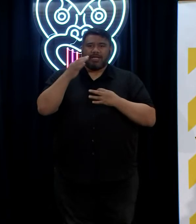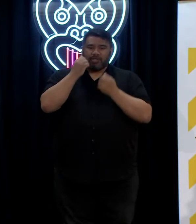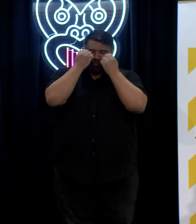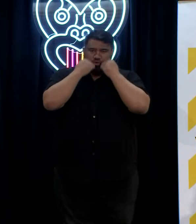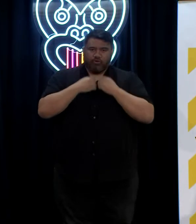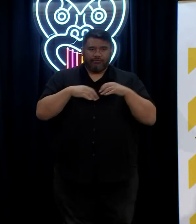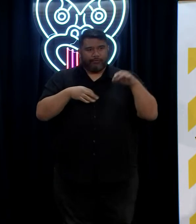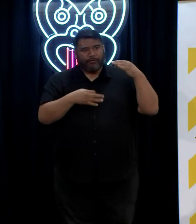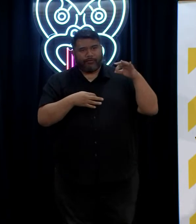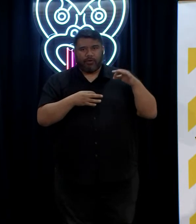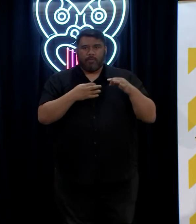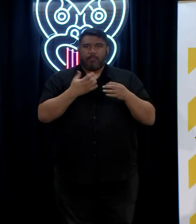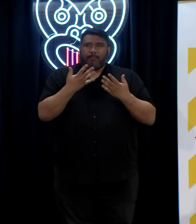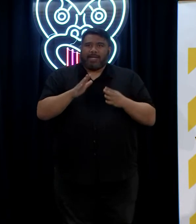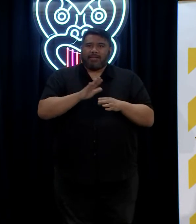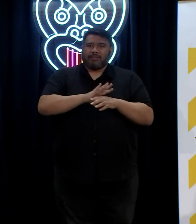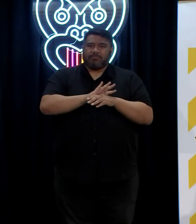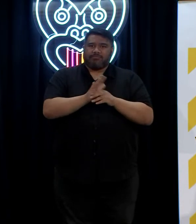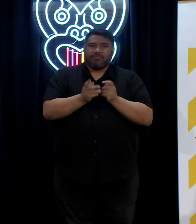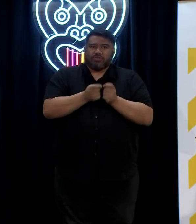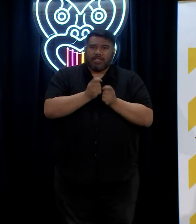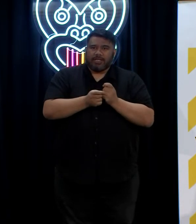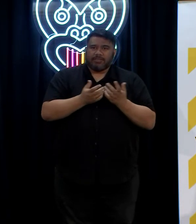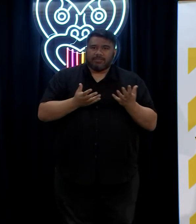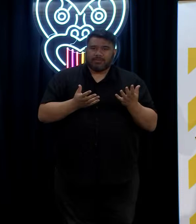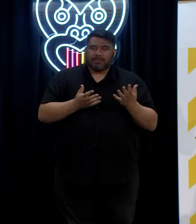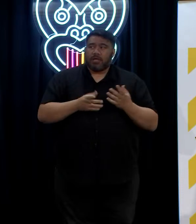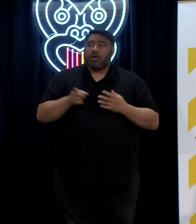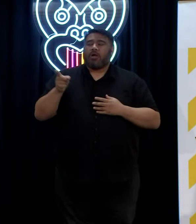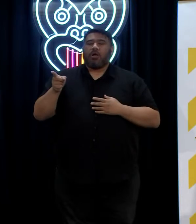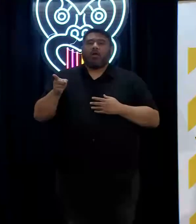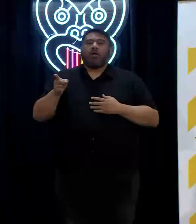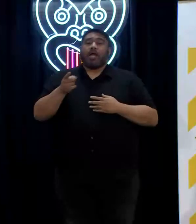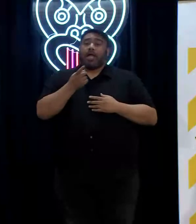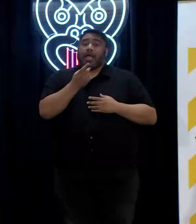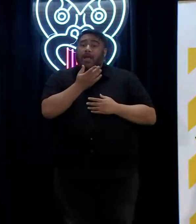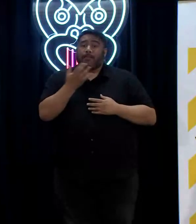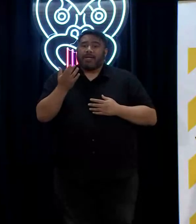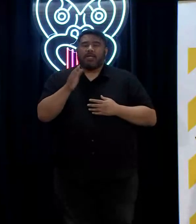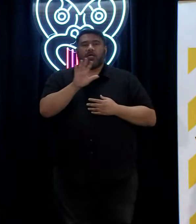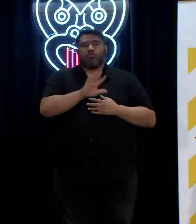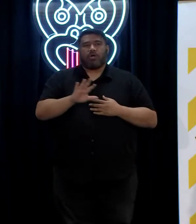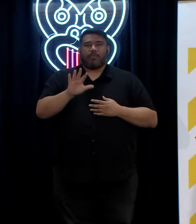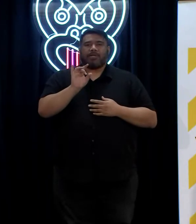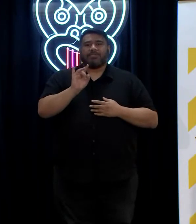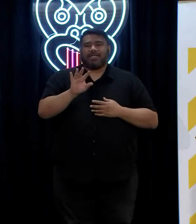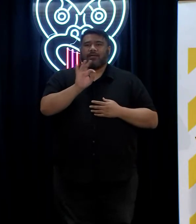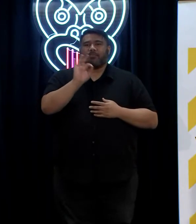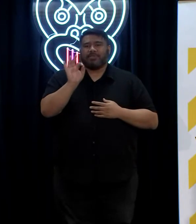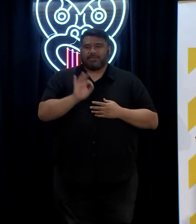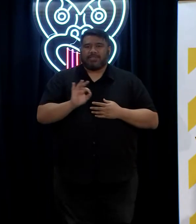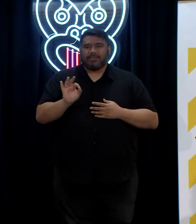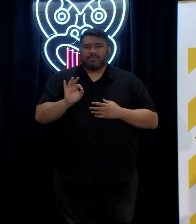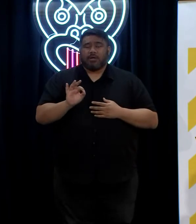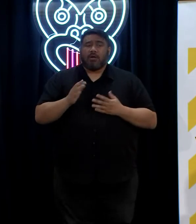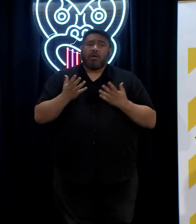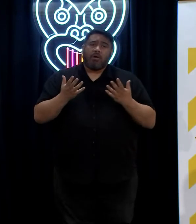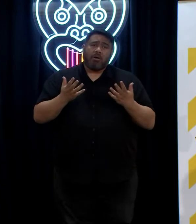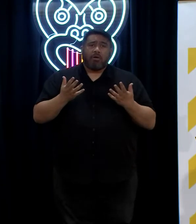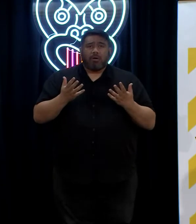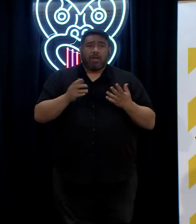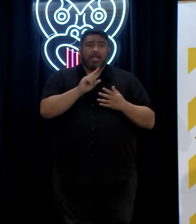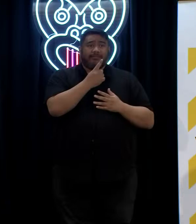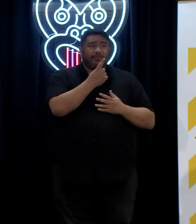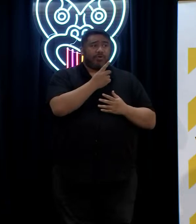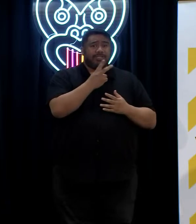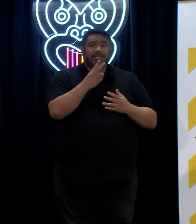around 10% of people who had been coming to the border had been asked to go back and get a test. That's perhaps not unexpected on the first full